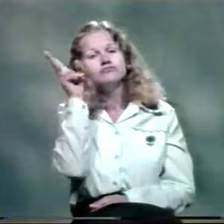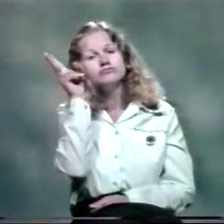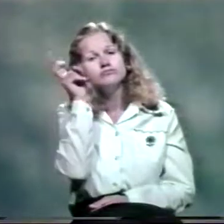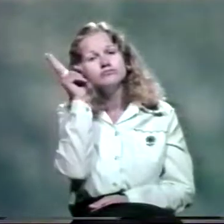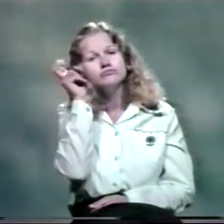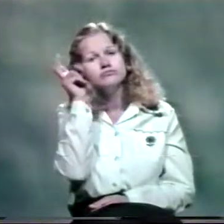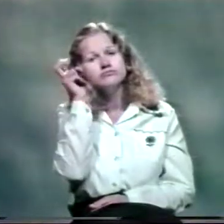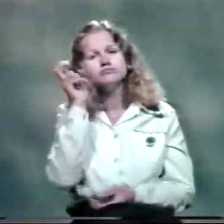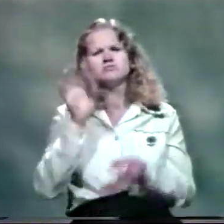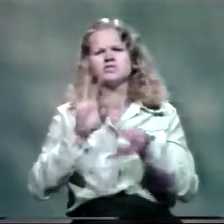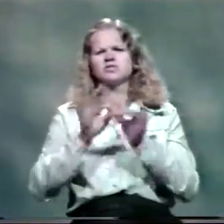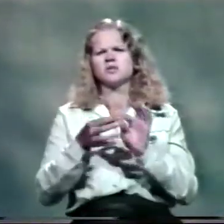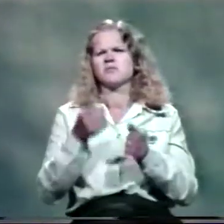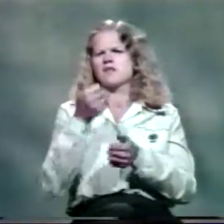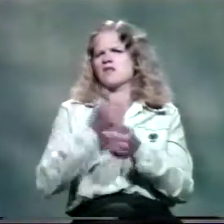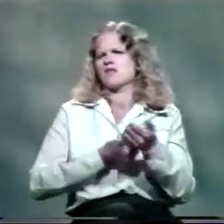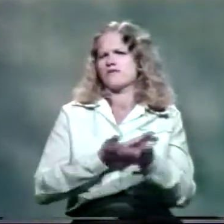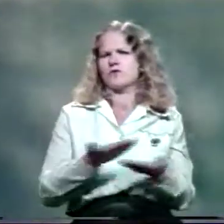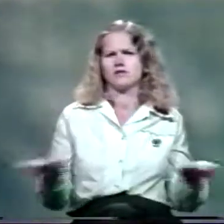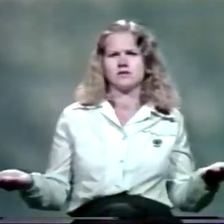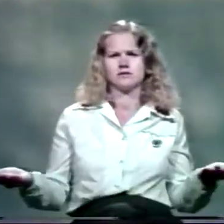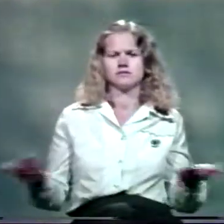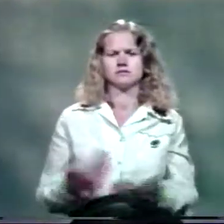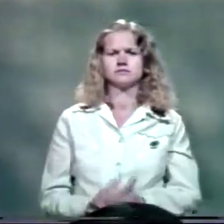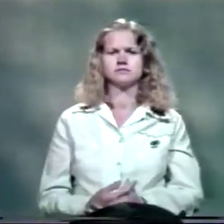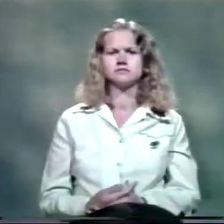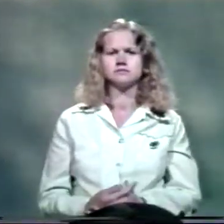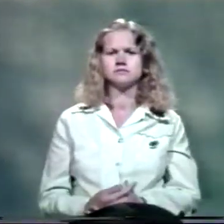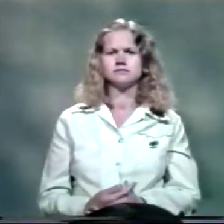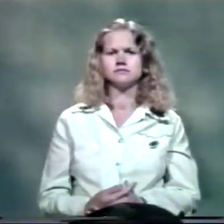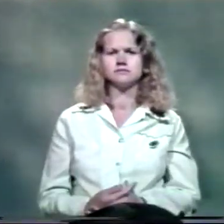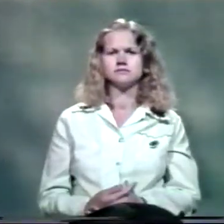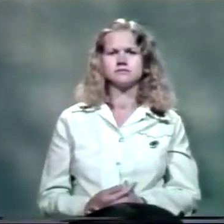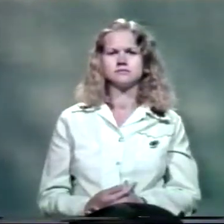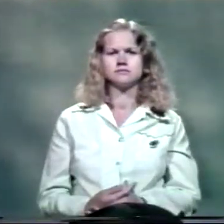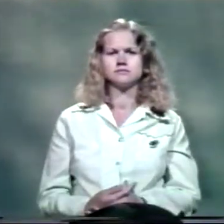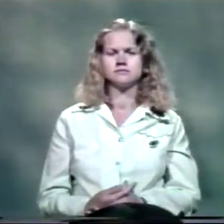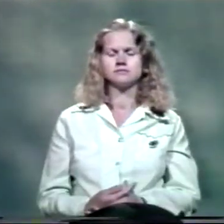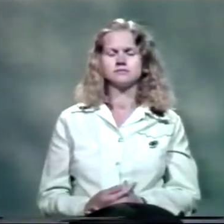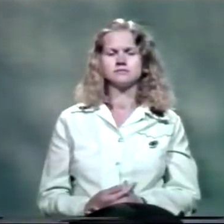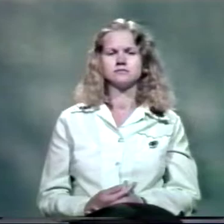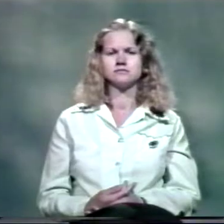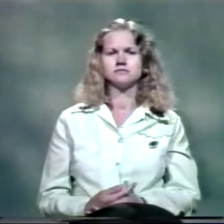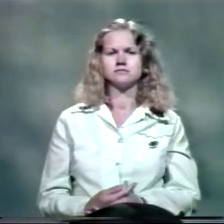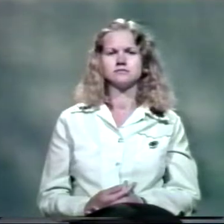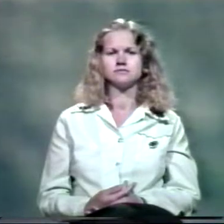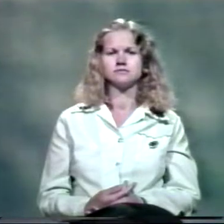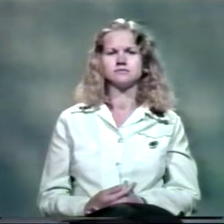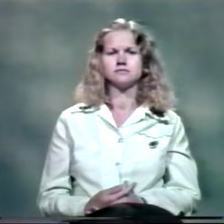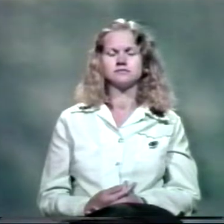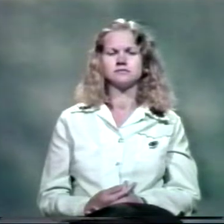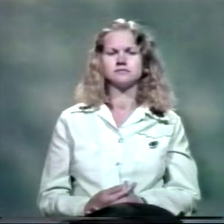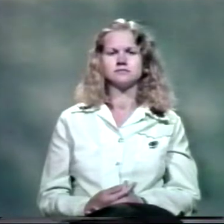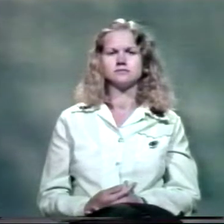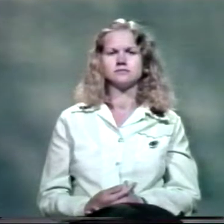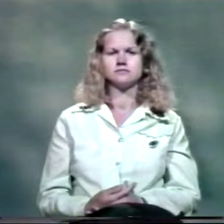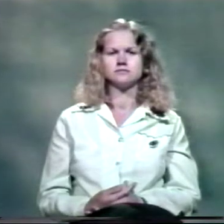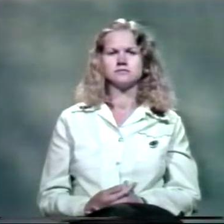The other person speaks. The secretary holds the phone and keeps listening